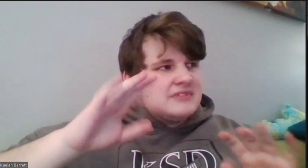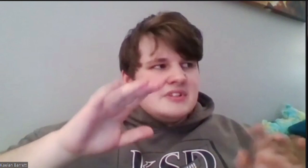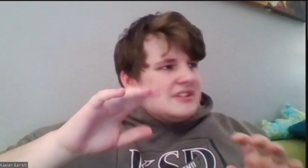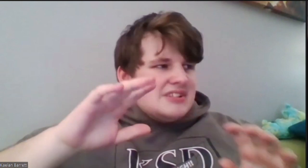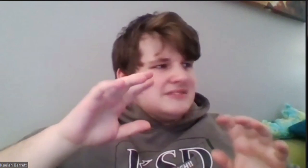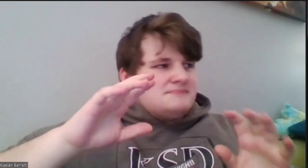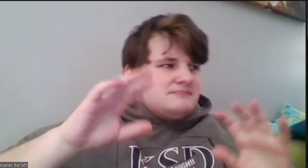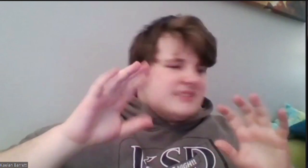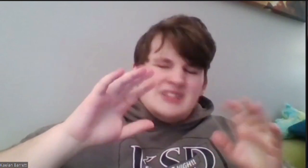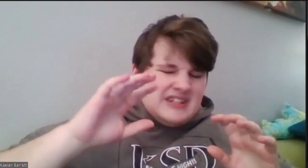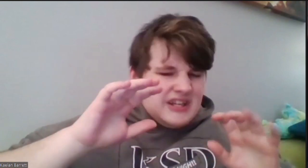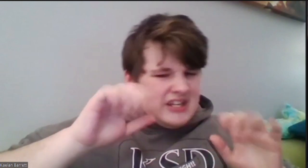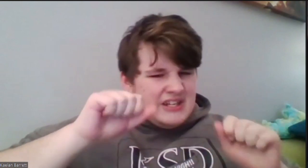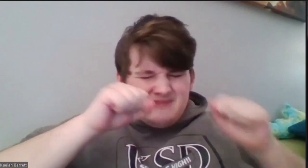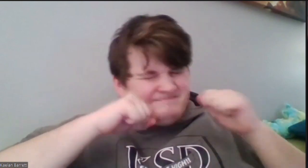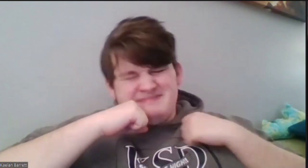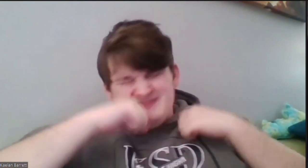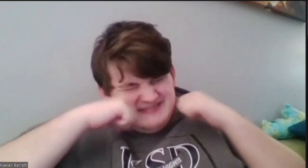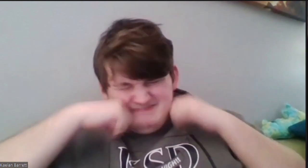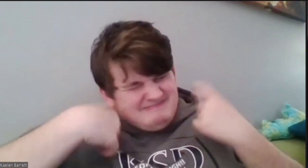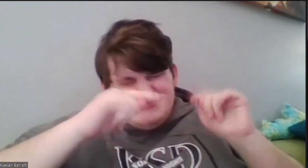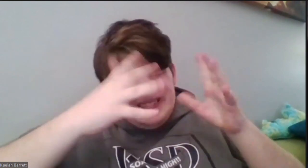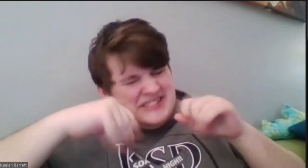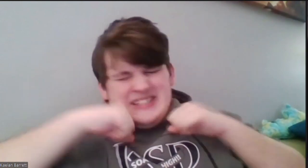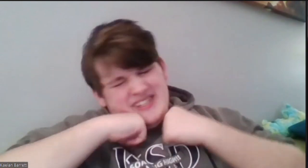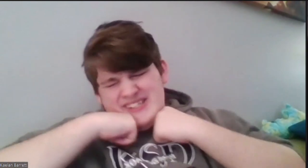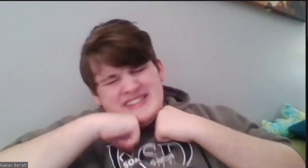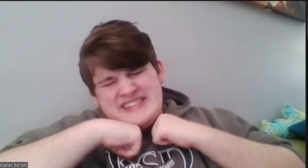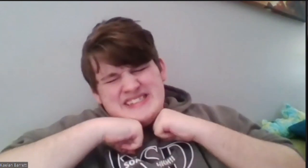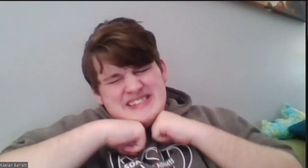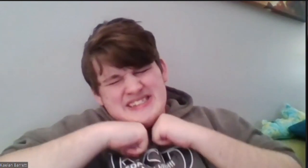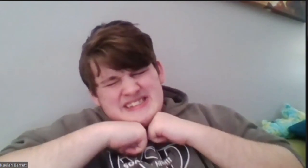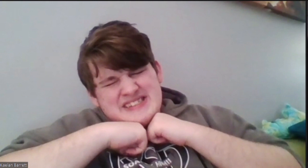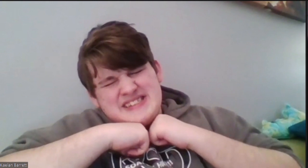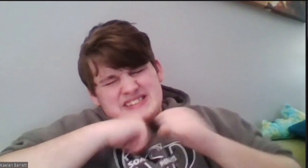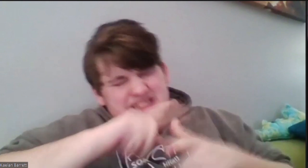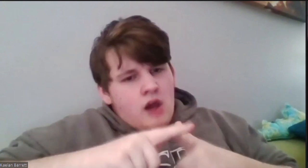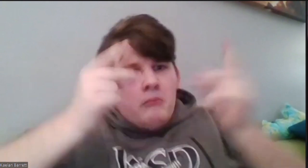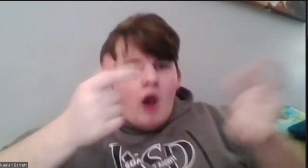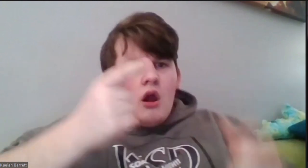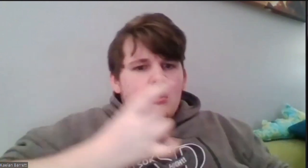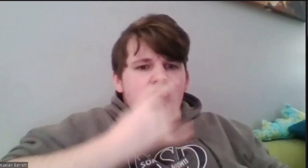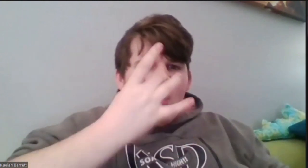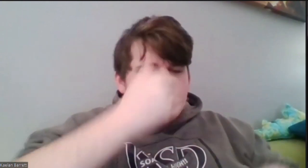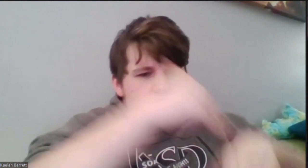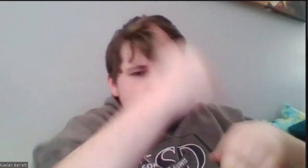says, no, no, no, that can't be. No, nope, no, it can't be, it can't be. Tries to go to sleep, but